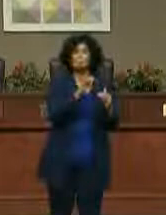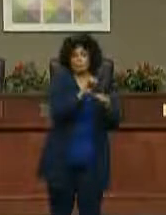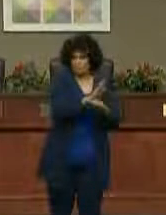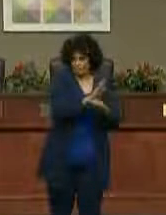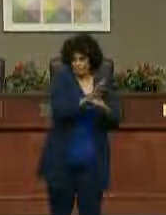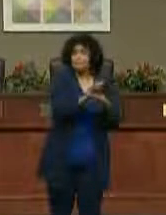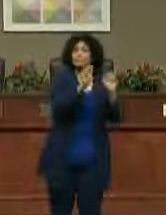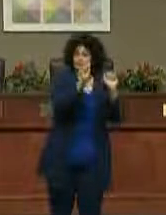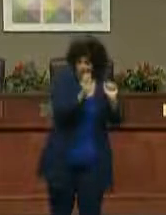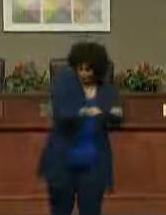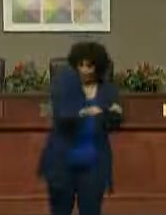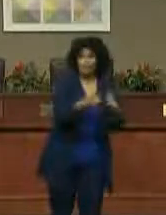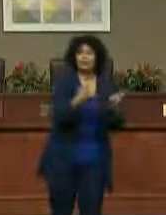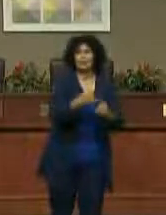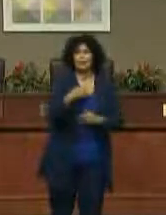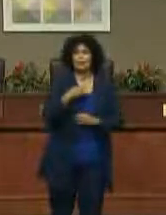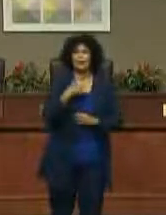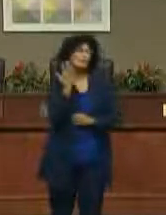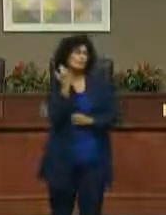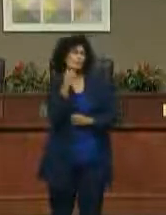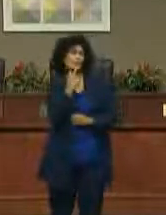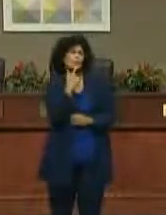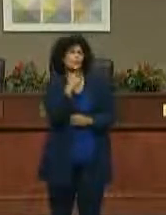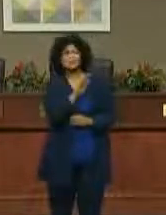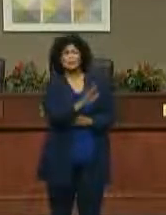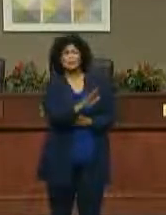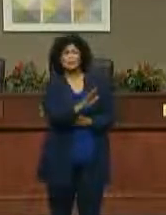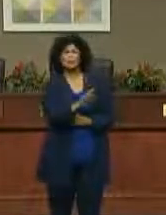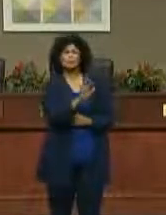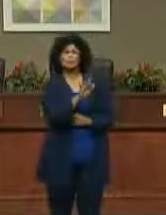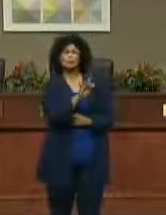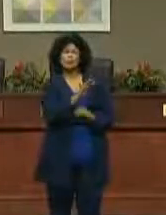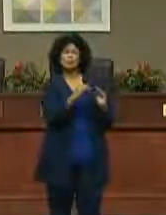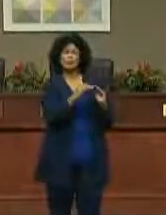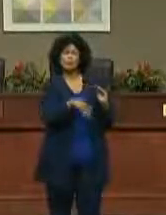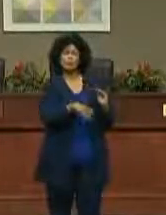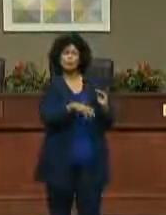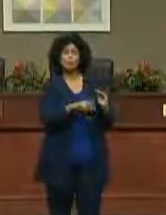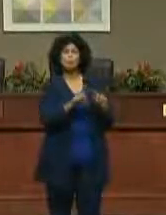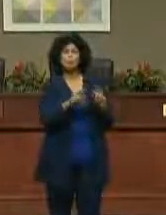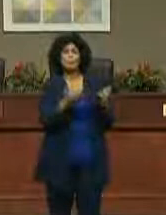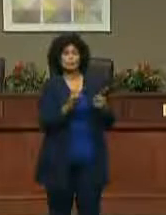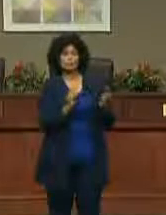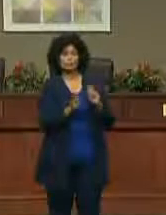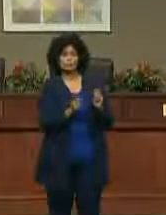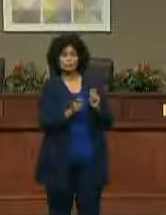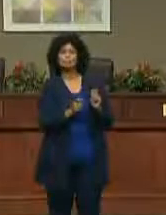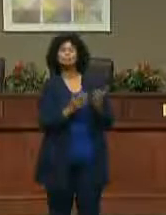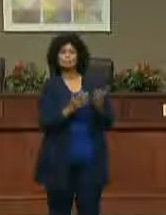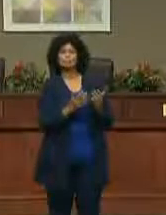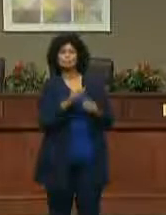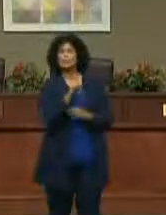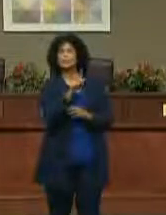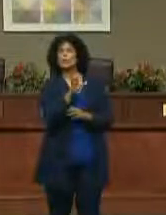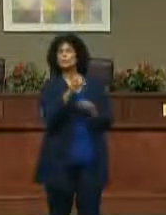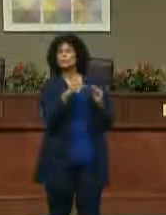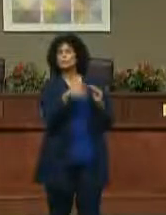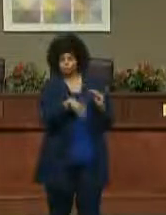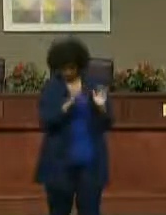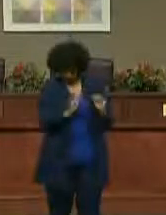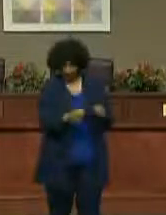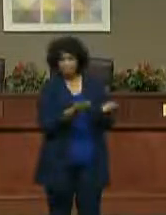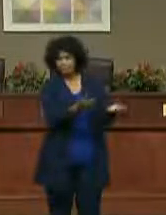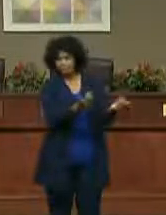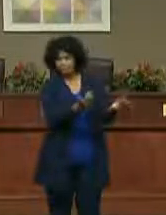25 employees. So we have made that modification to allow more businesses to